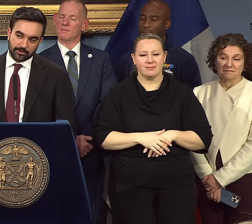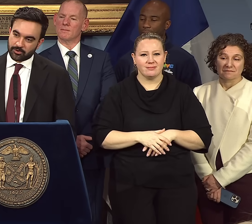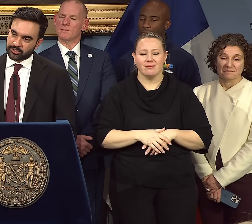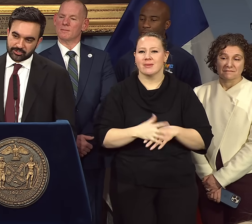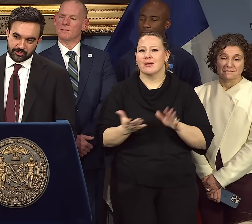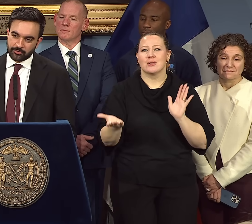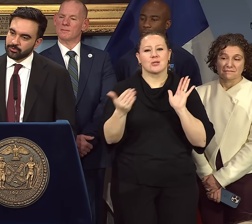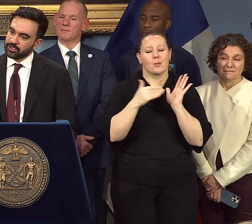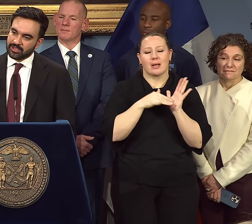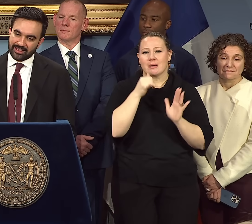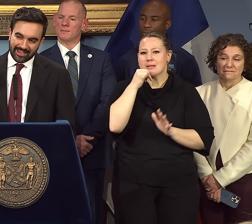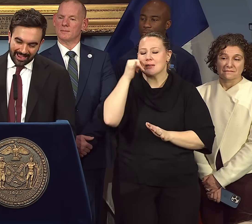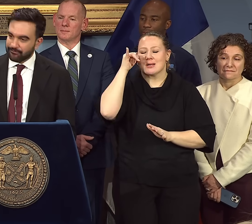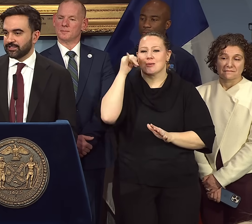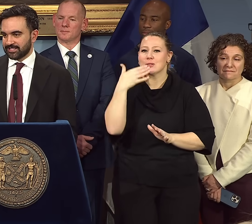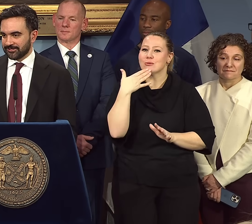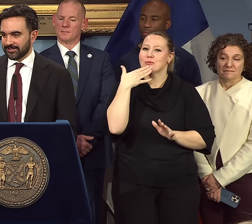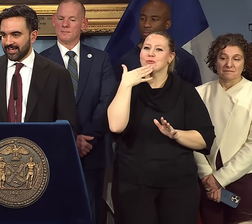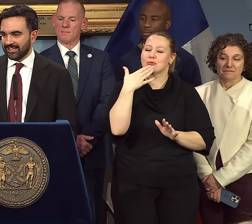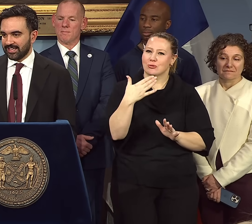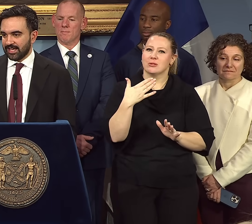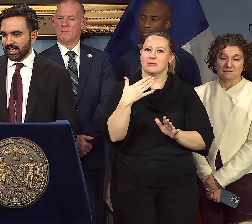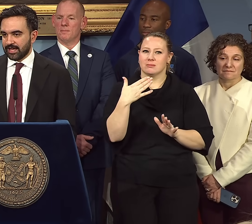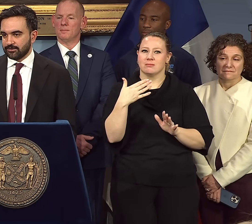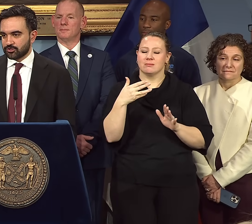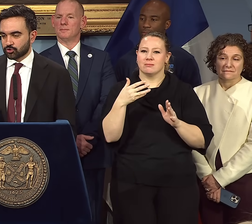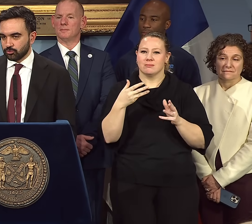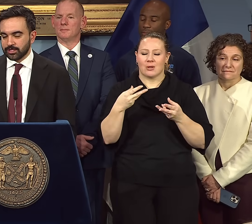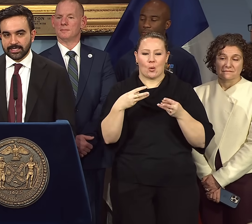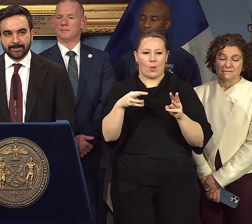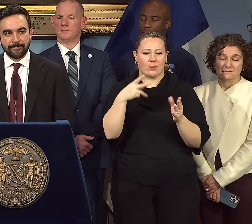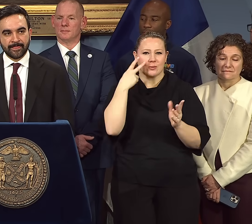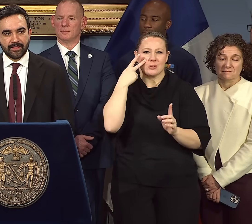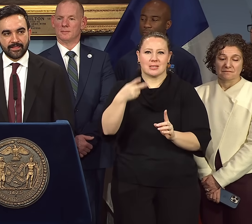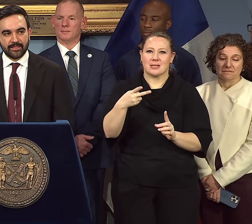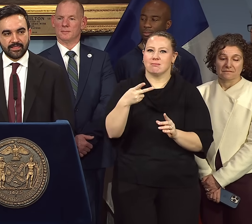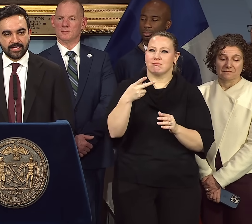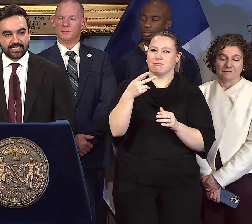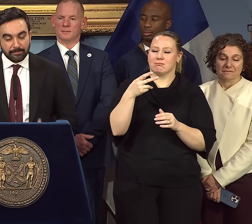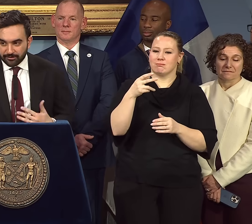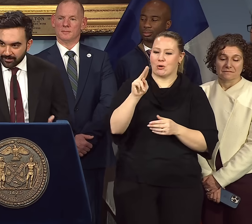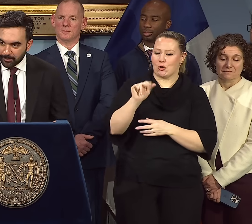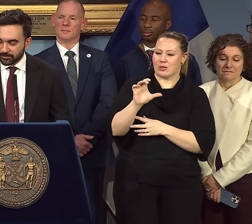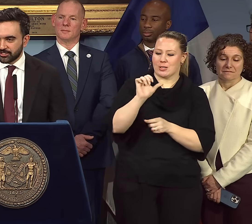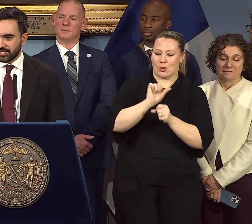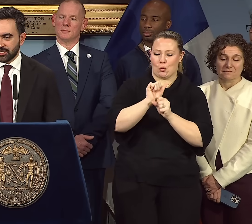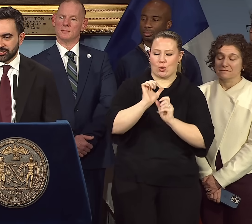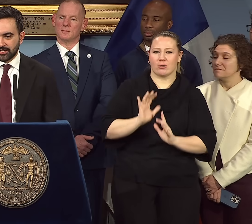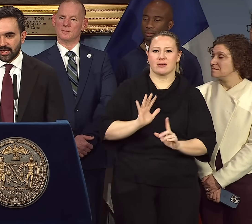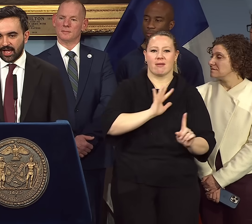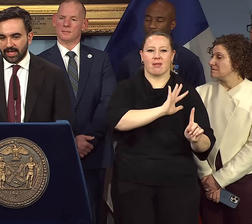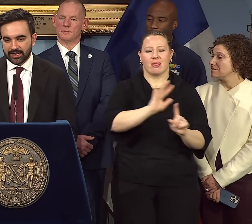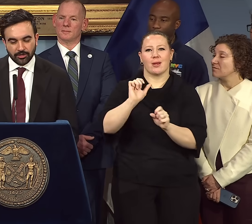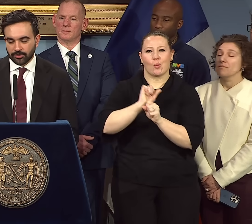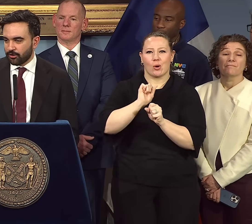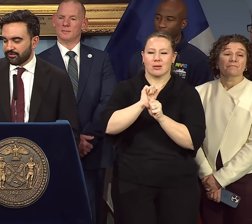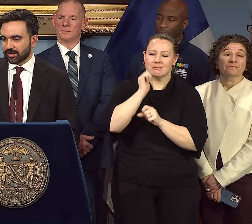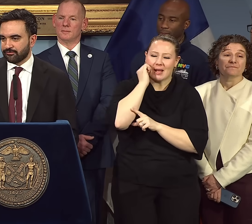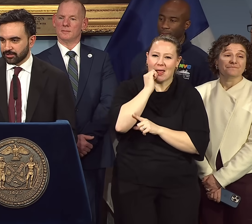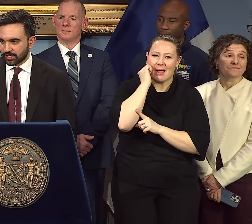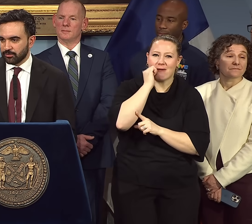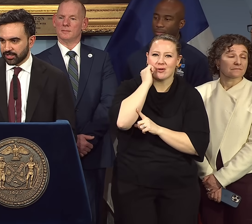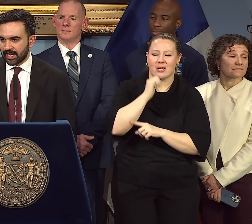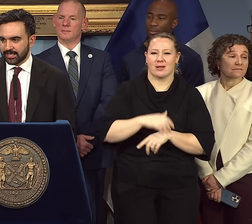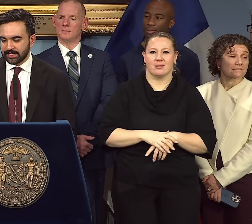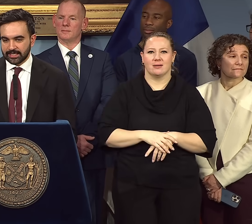what city workers do every single day. And truly, the depth of my appreciation, I don't know if I